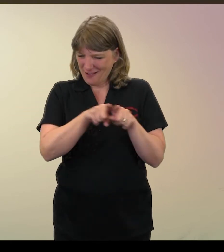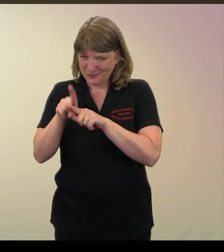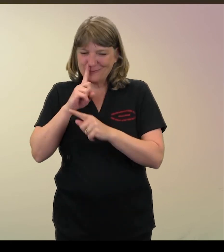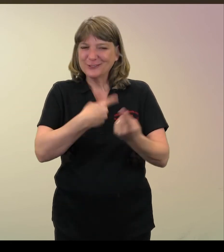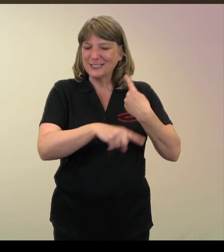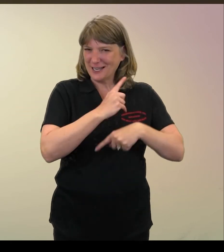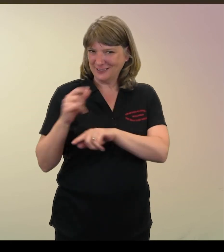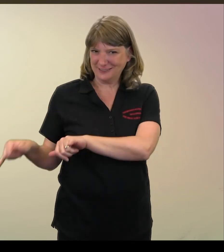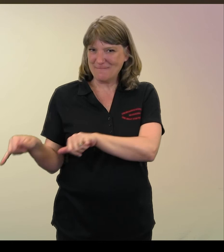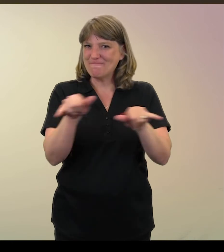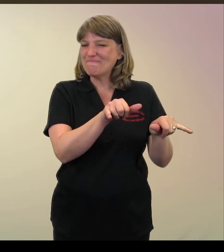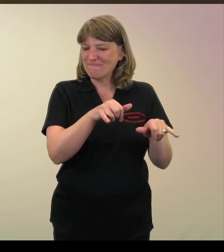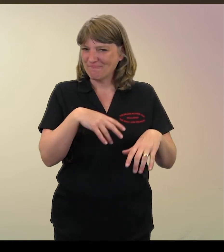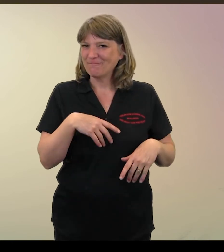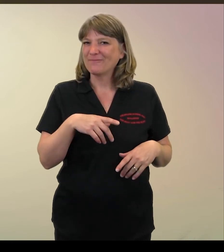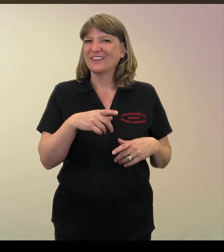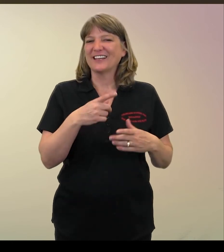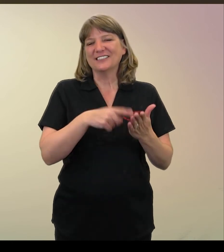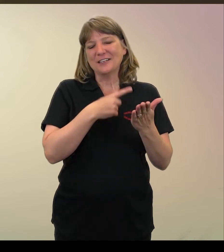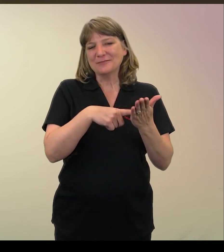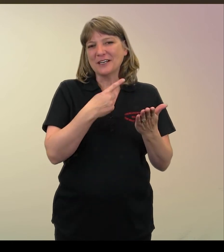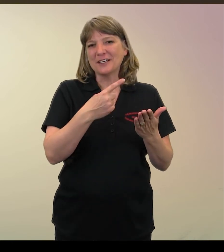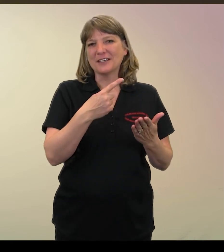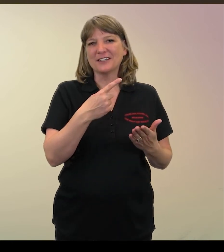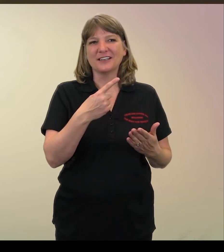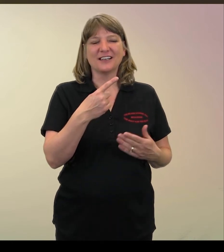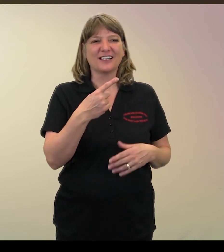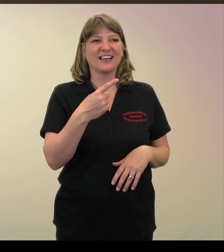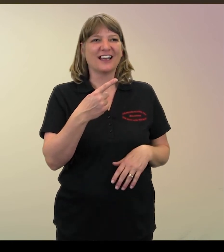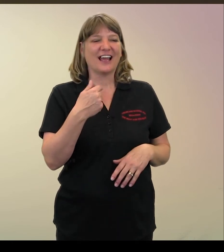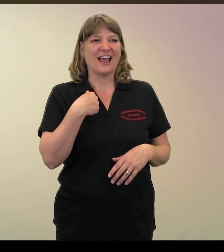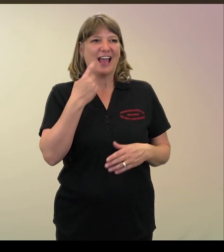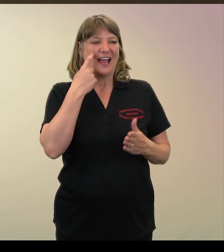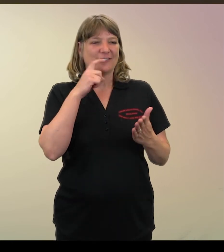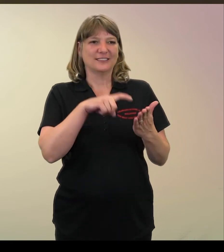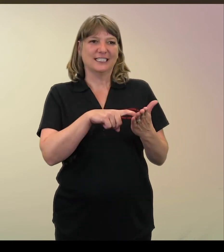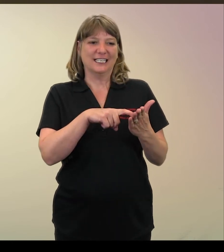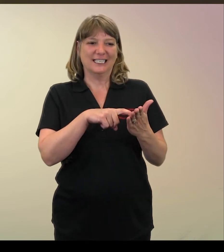also seen this in sign language. So sometimes I've seen